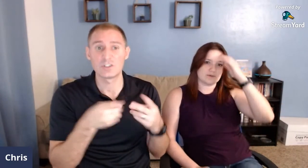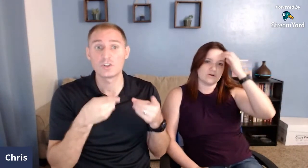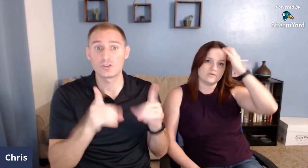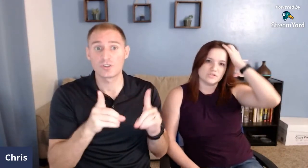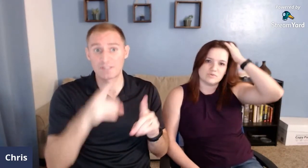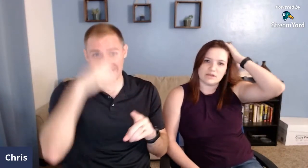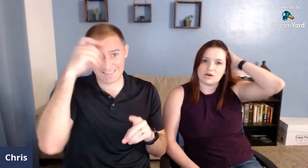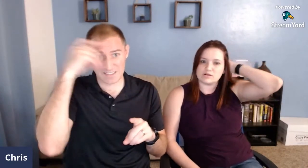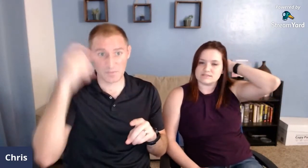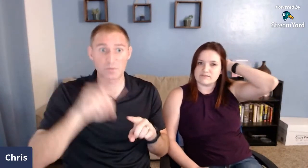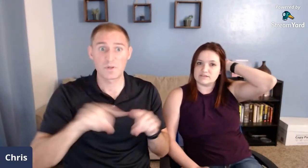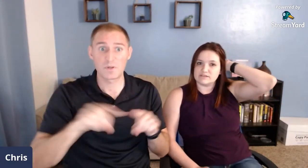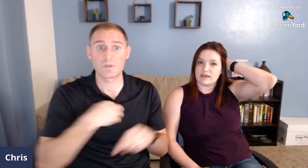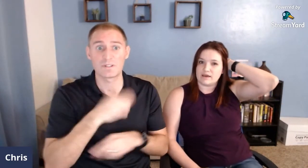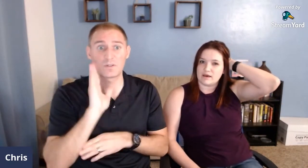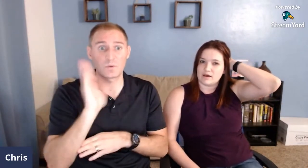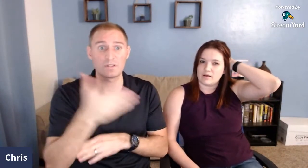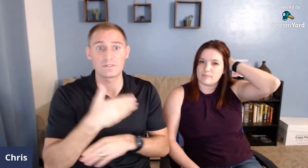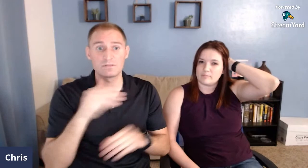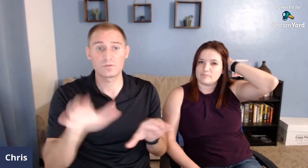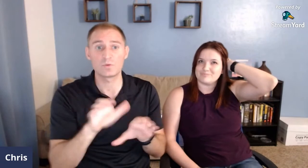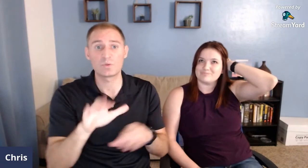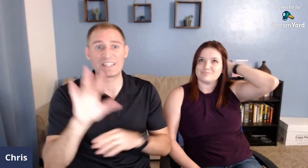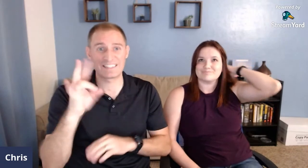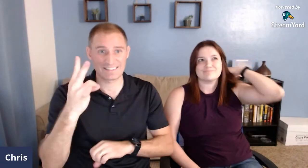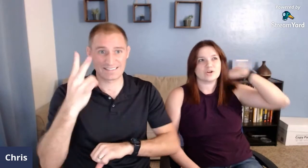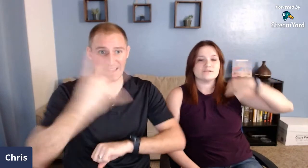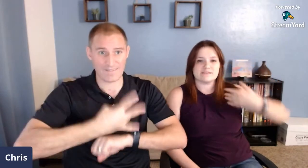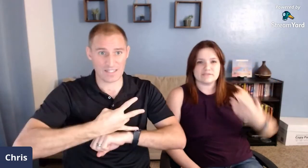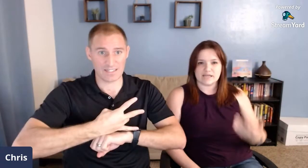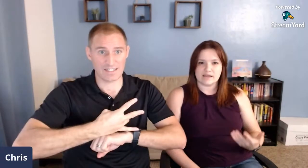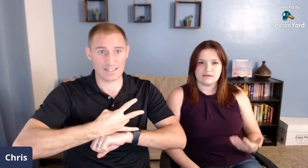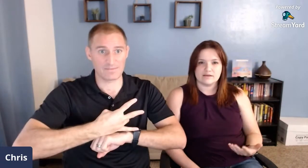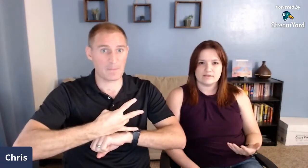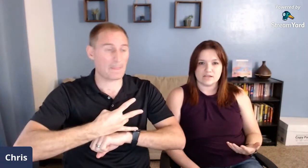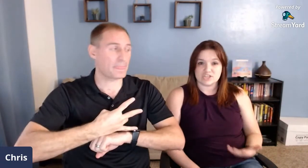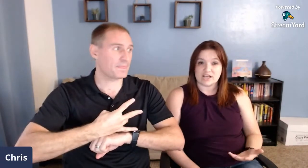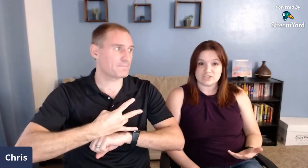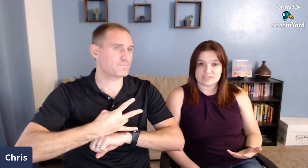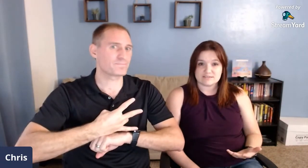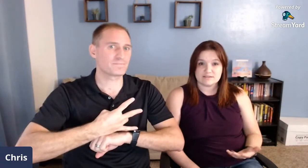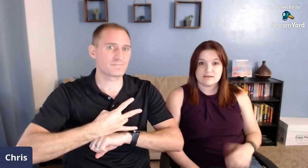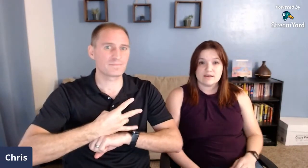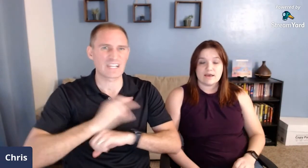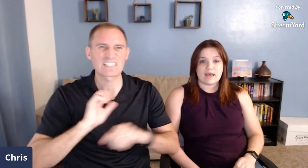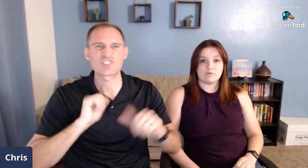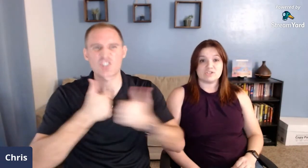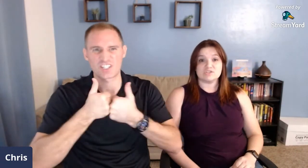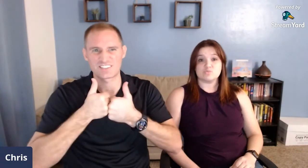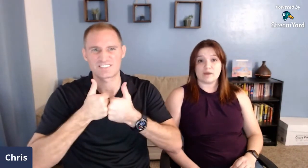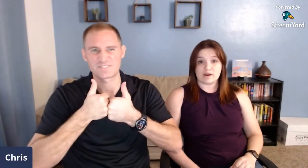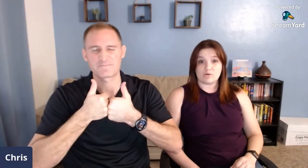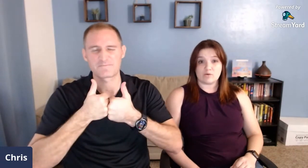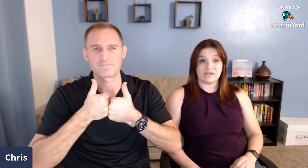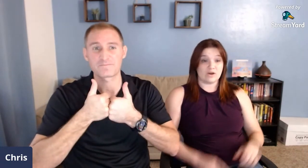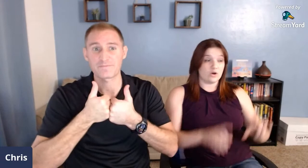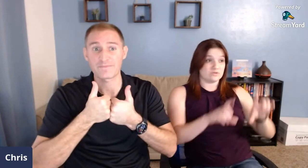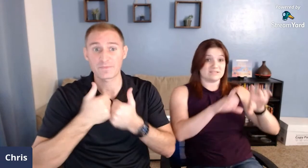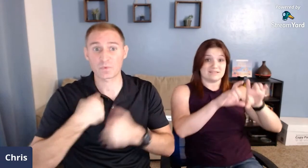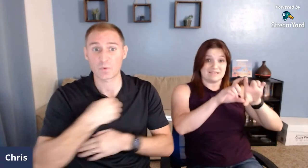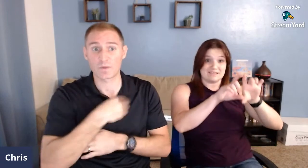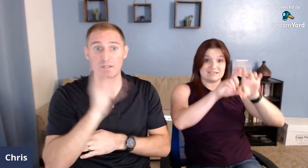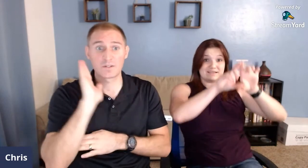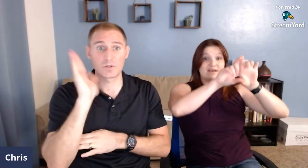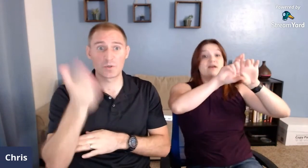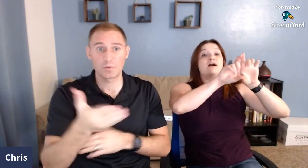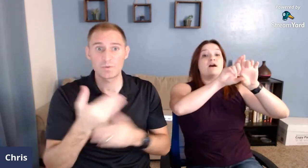we are going to be doing our 7-day, they're called 7-day challenges, which is where we